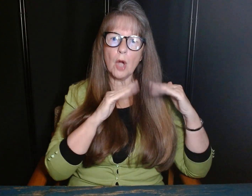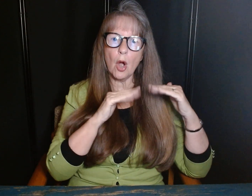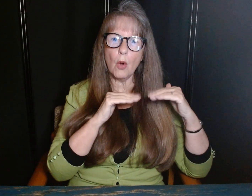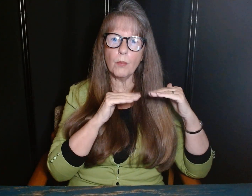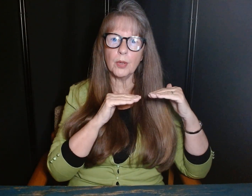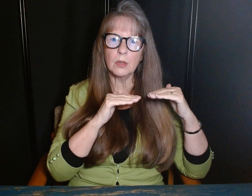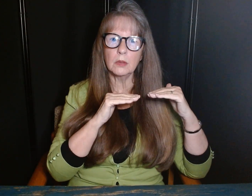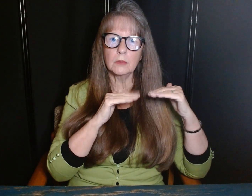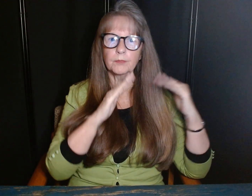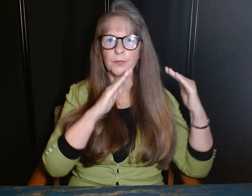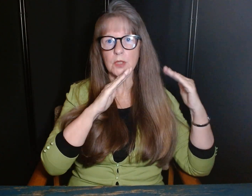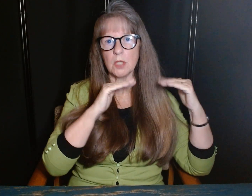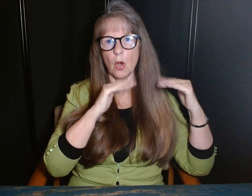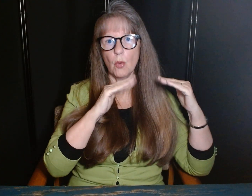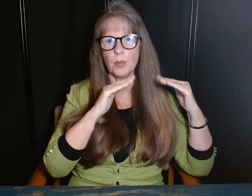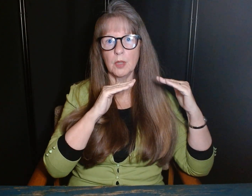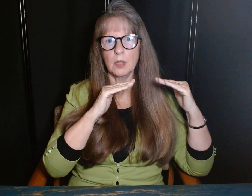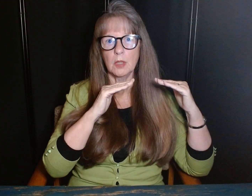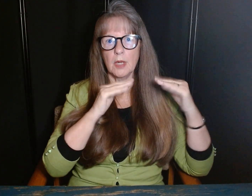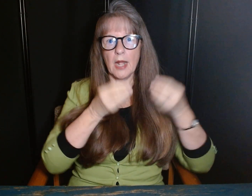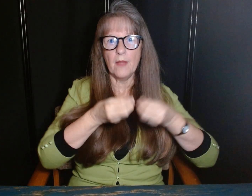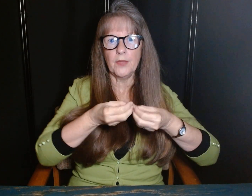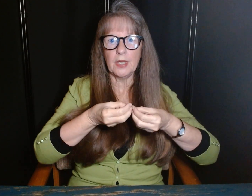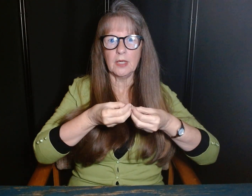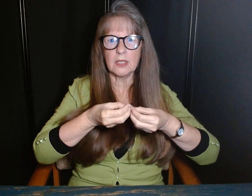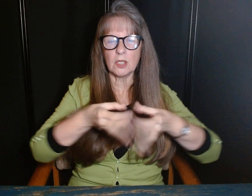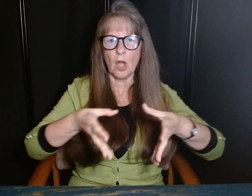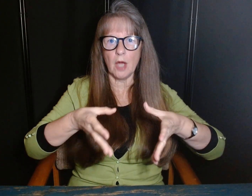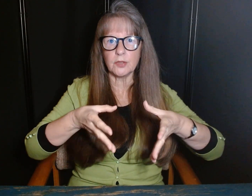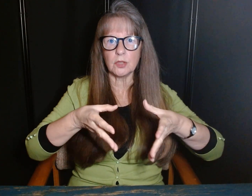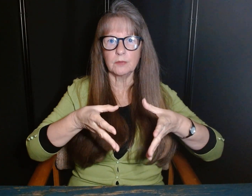hope. This is hope, and then it's lost.